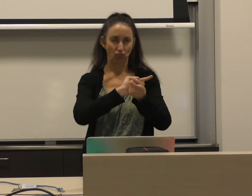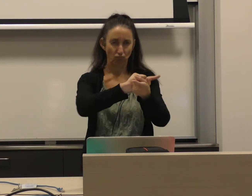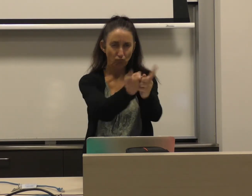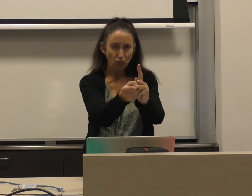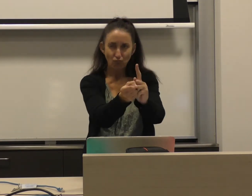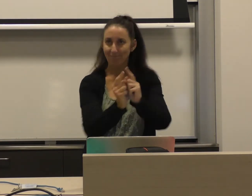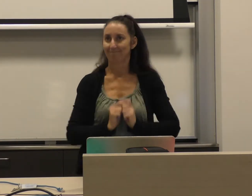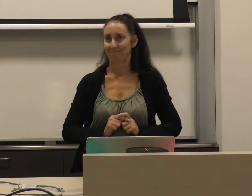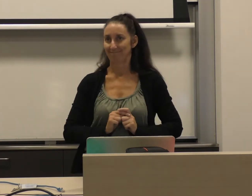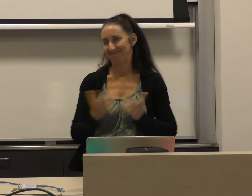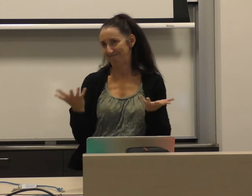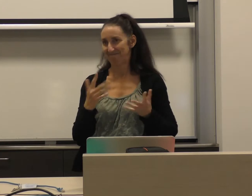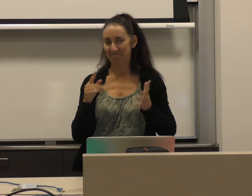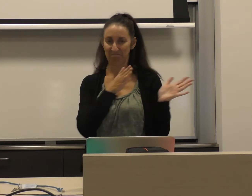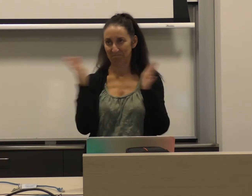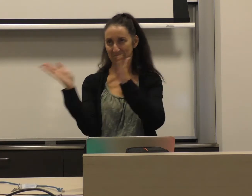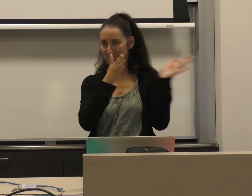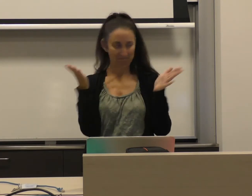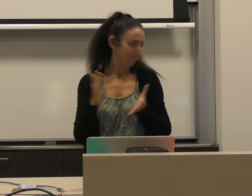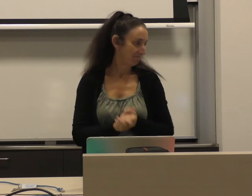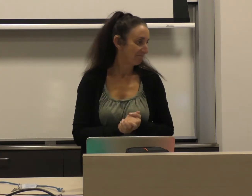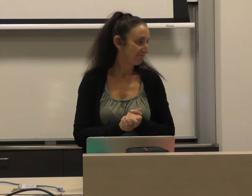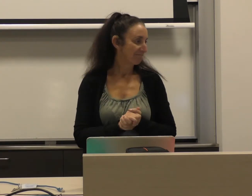and the sign towards that person.